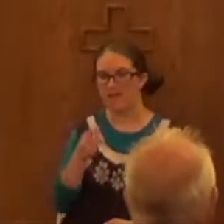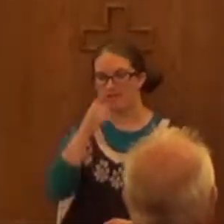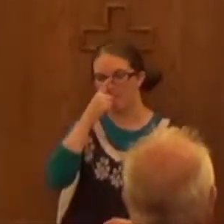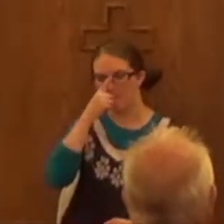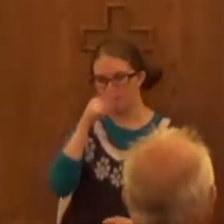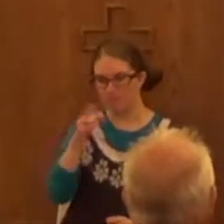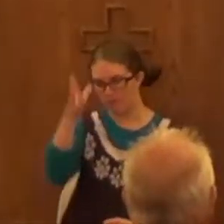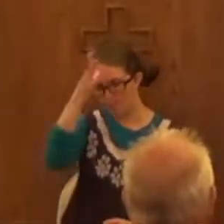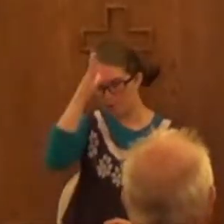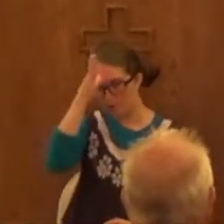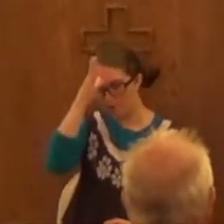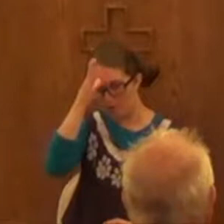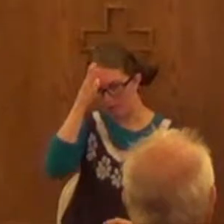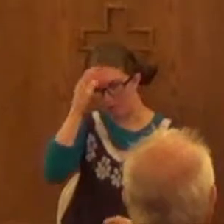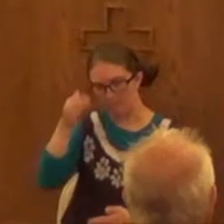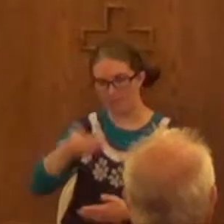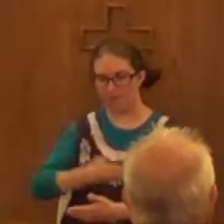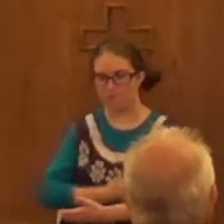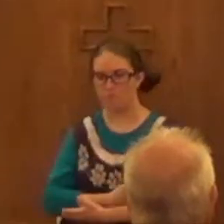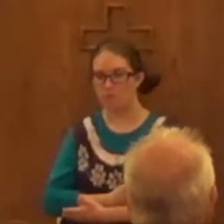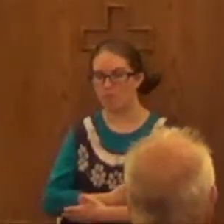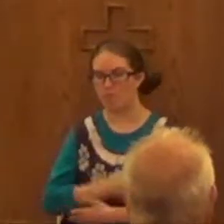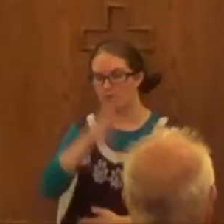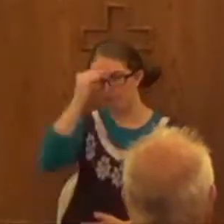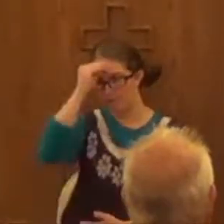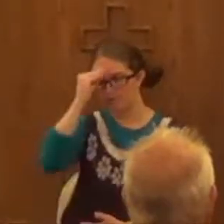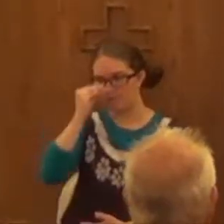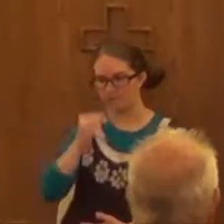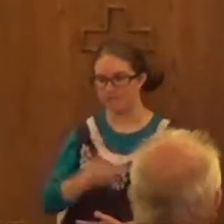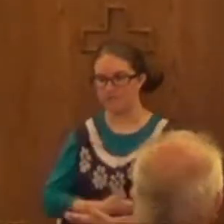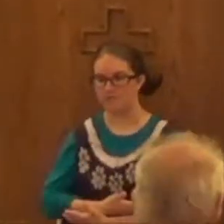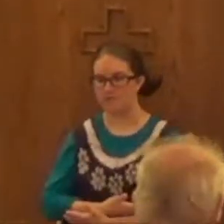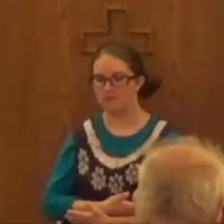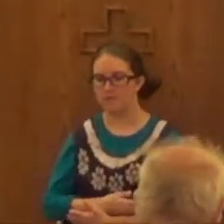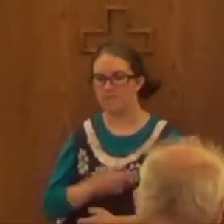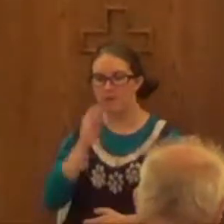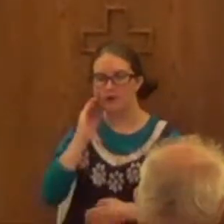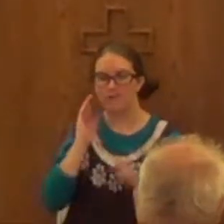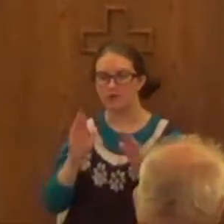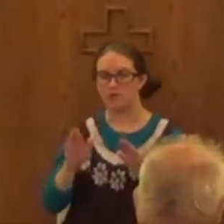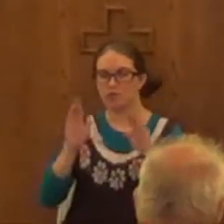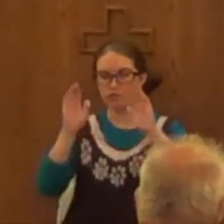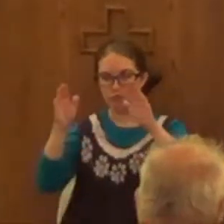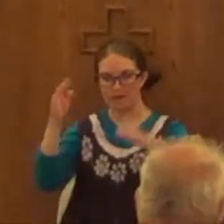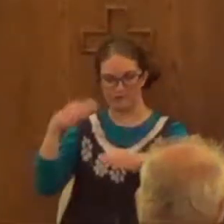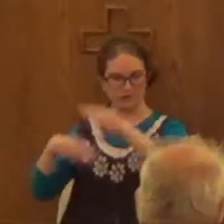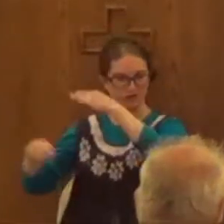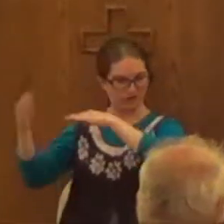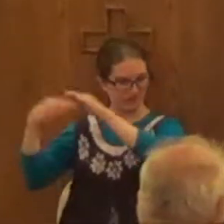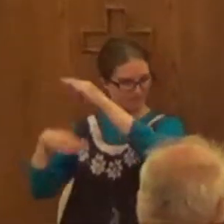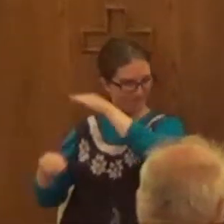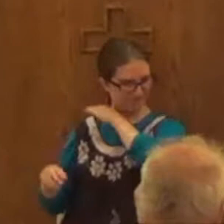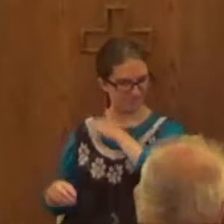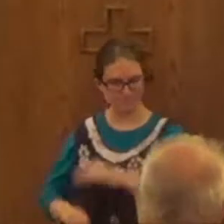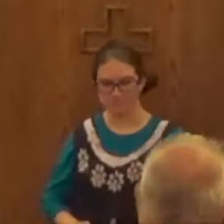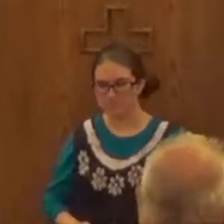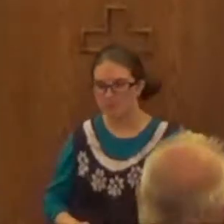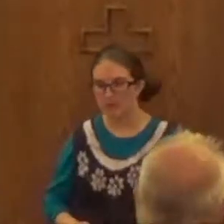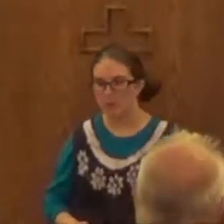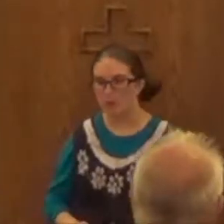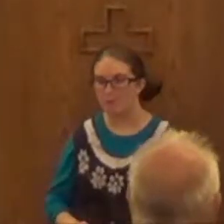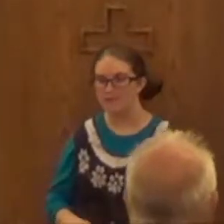he'd be the father of a newborn son, but also of a great nation. This was a